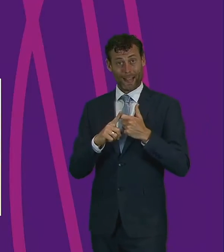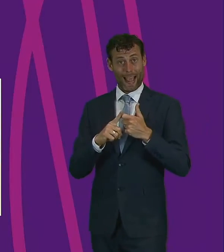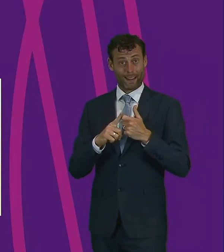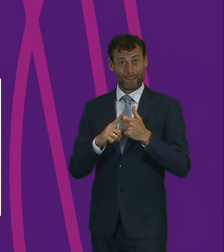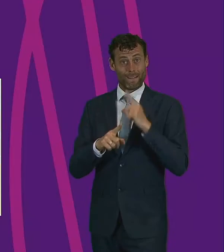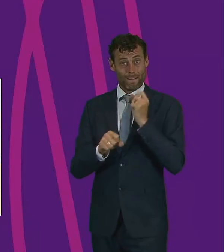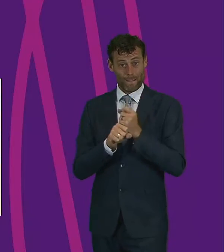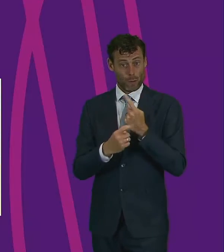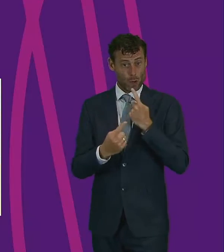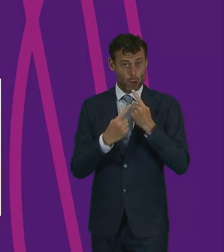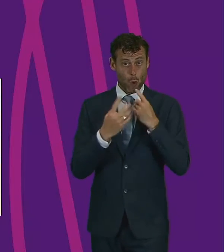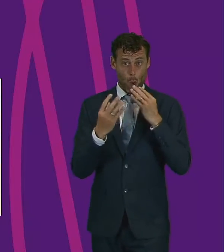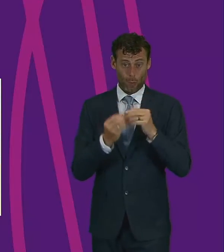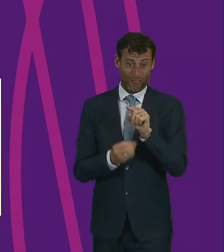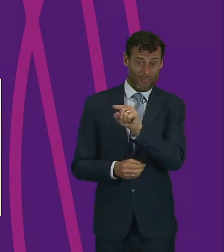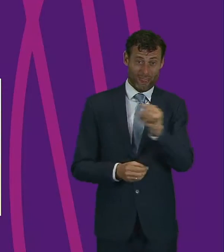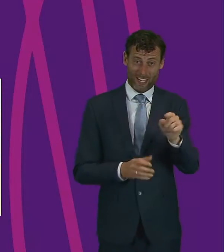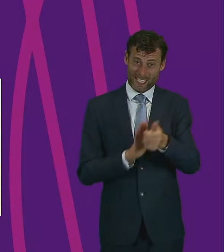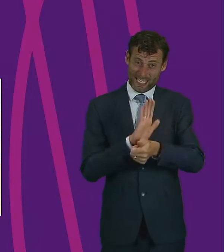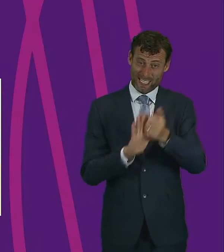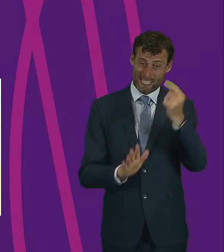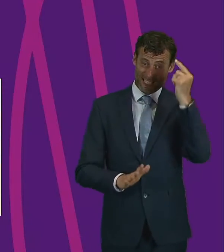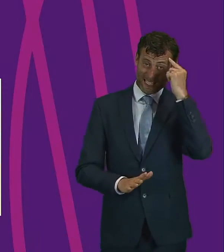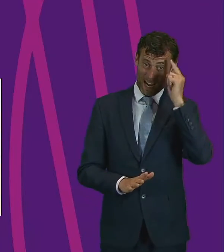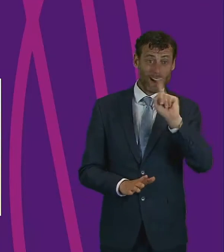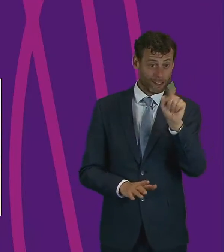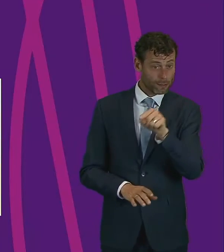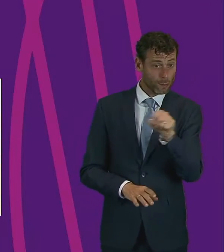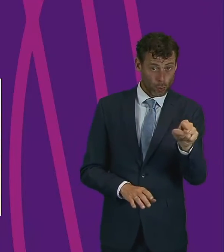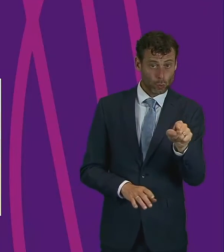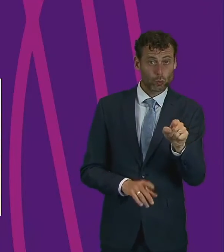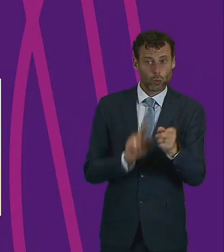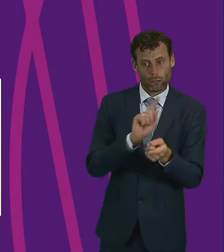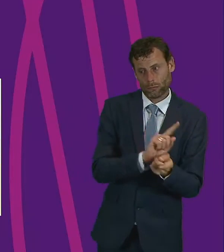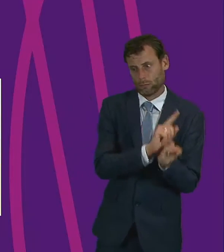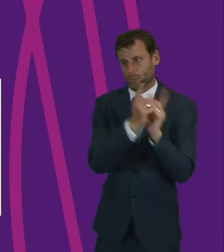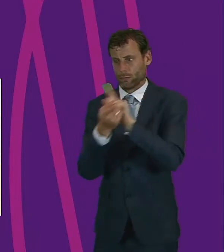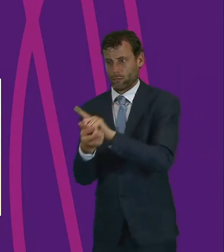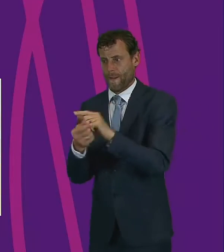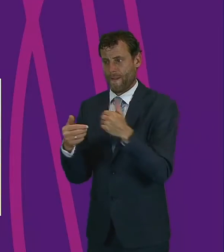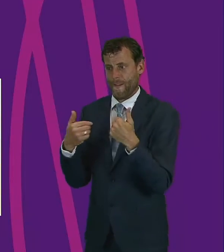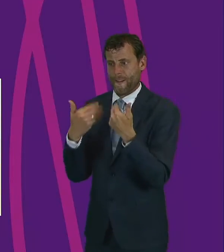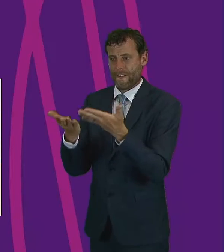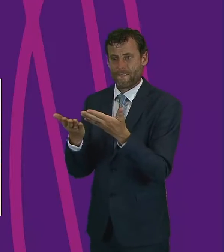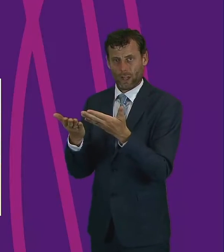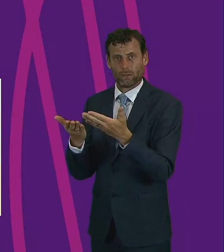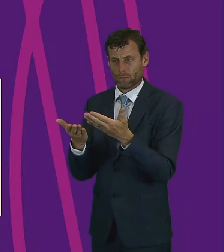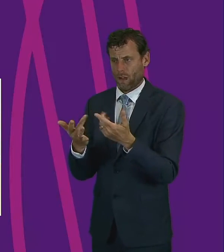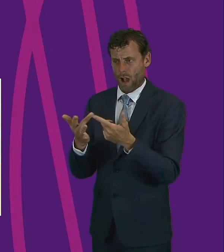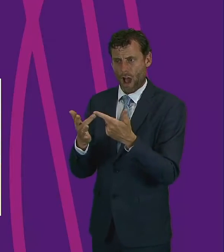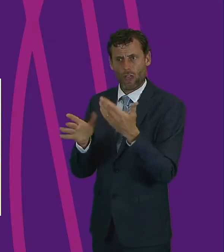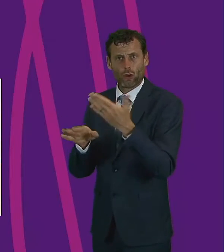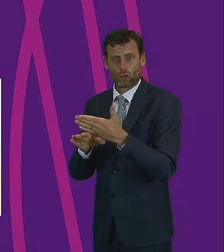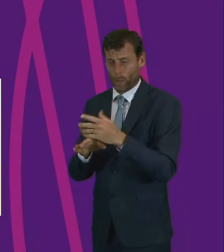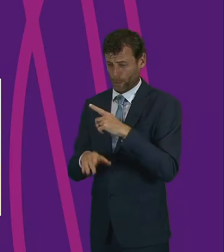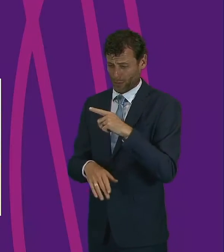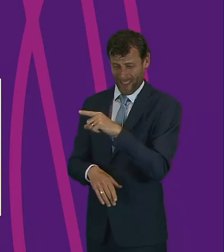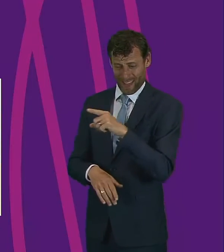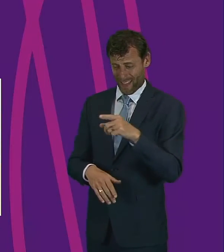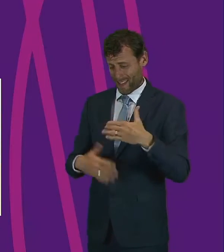make sure that they are redeployed and repurposed, and that we retain their enormous talent and skill. Now,